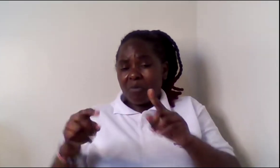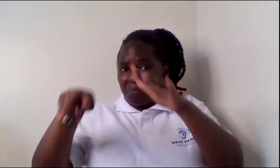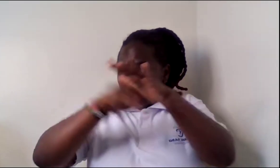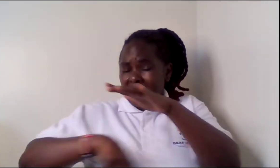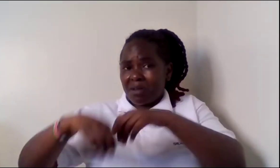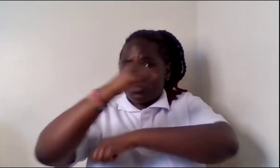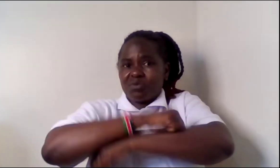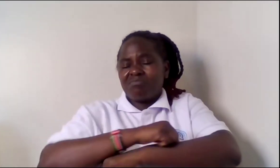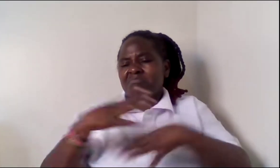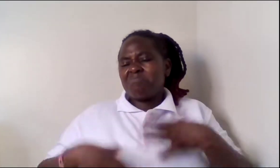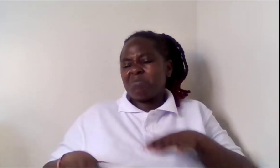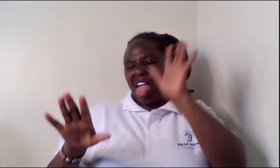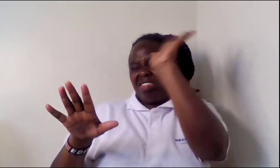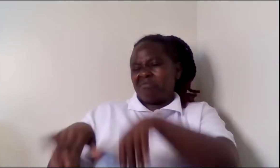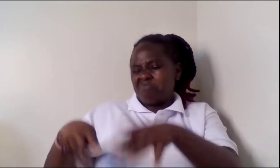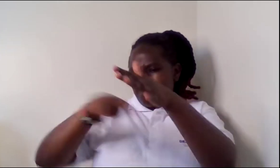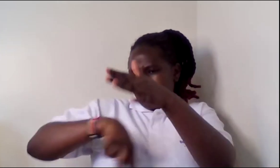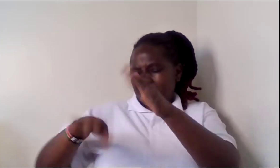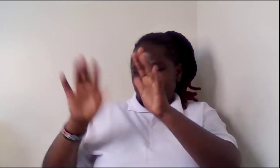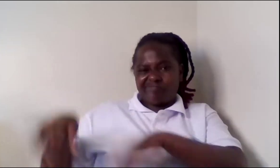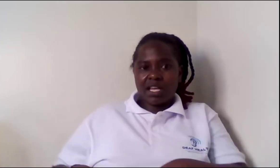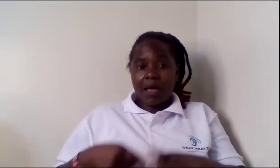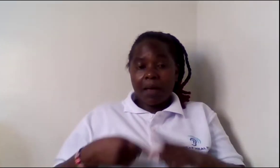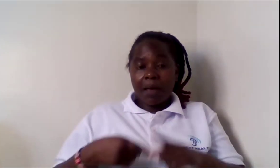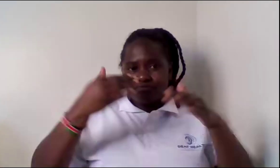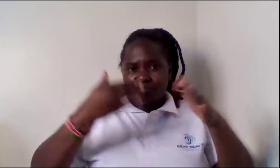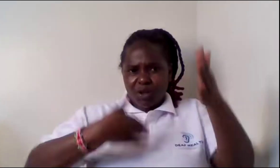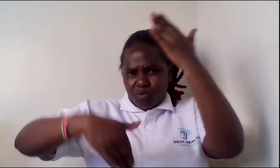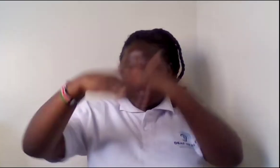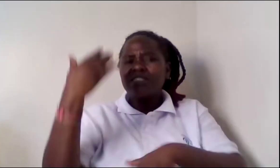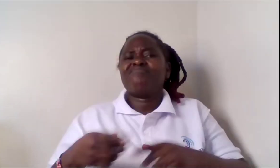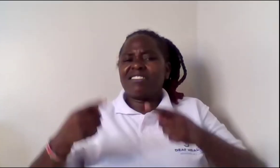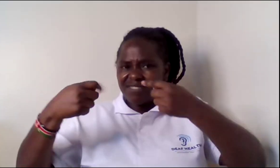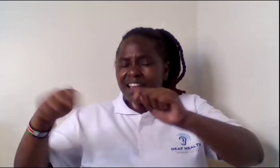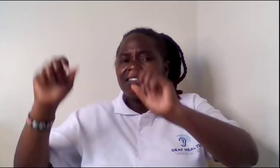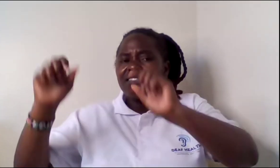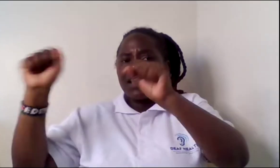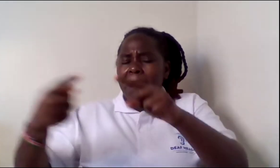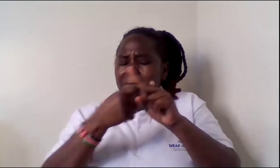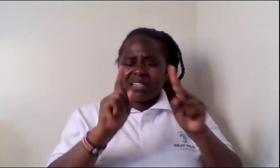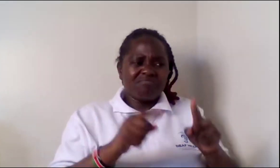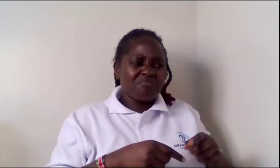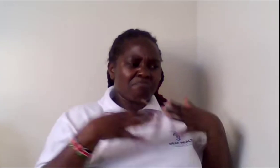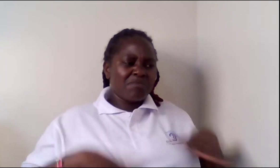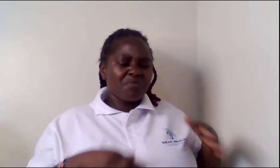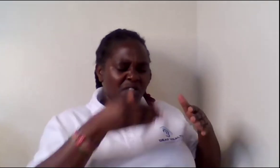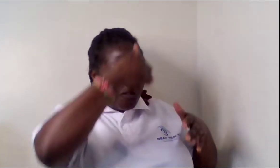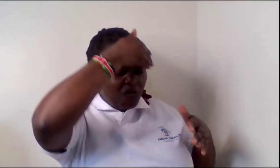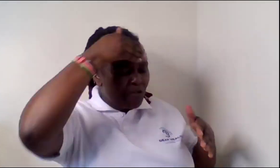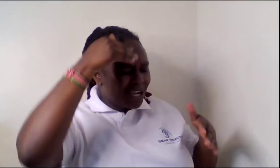that. I know in universities there's really been a big try to try and get people to have at least one class on